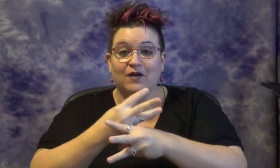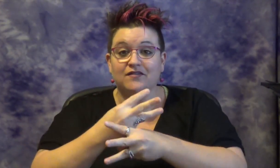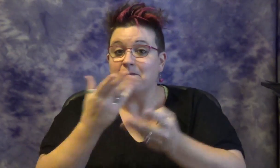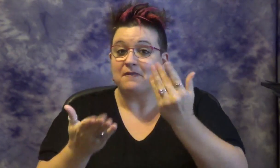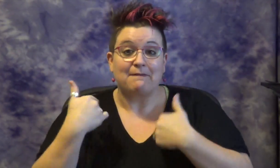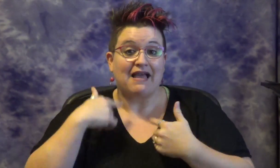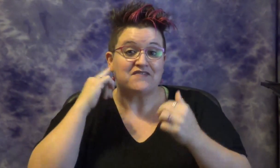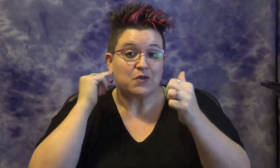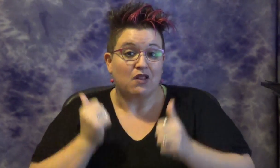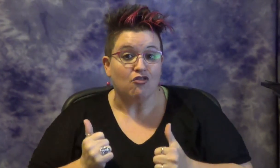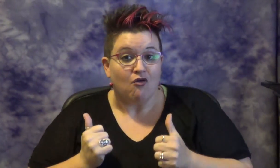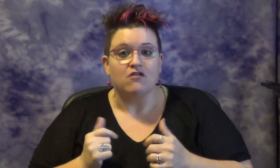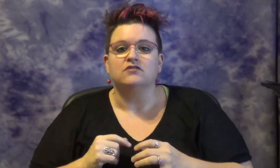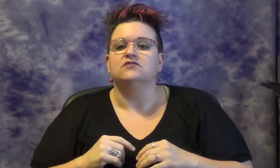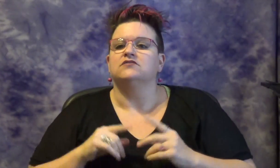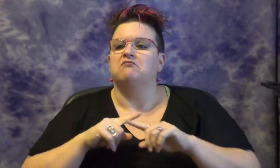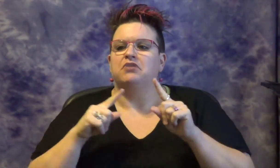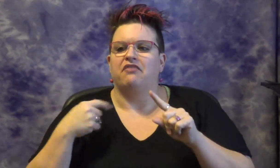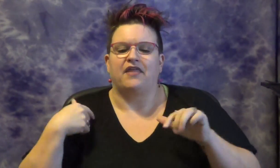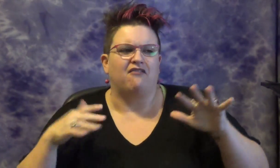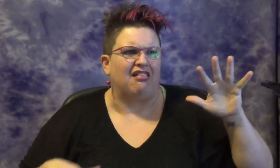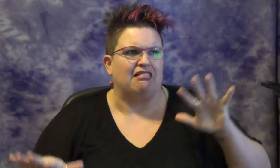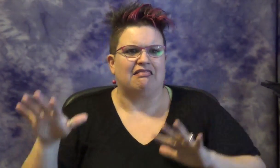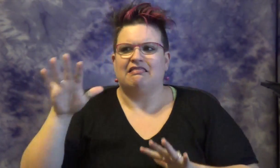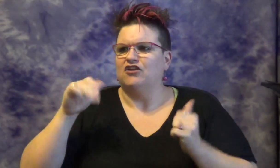If you're not in the deaf world and you have hearing loss,